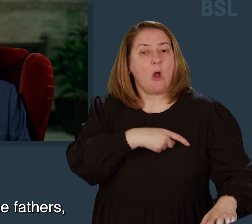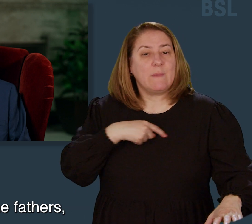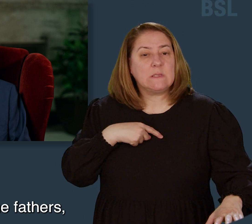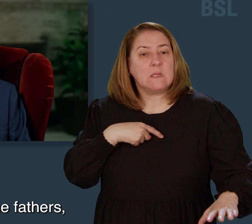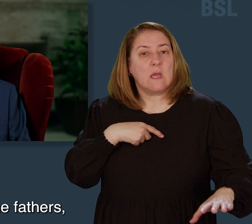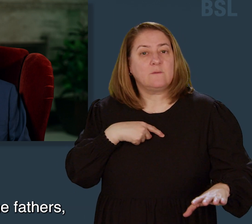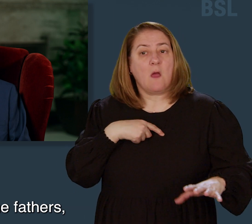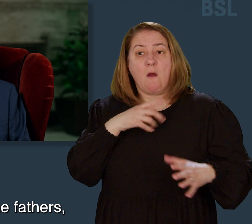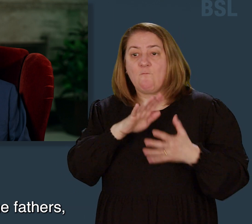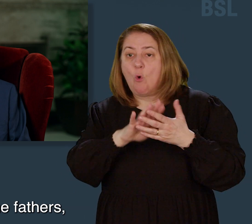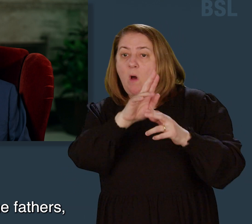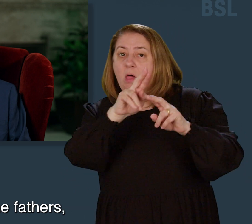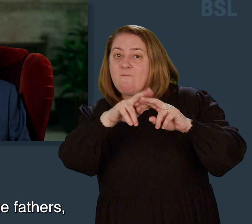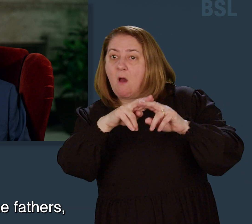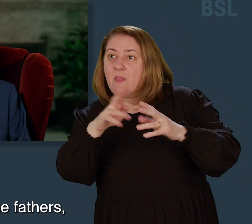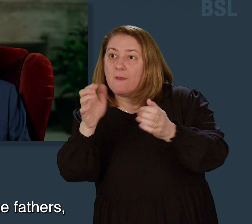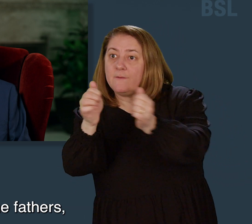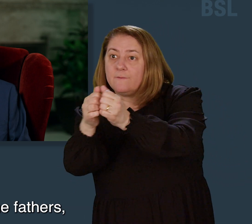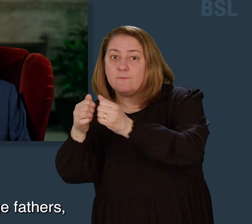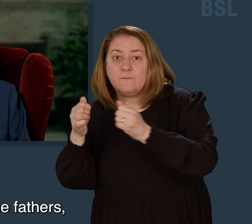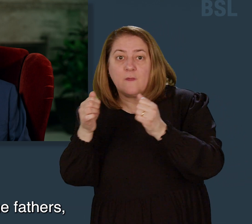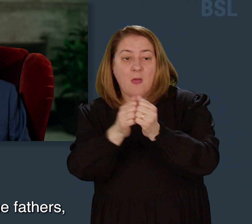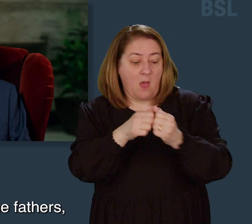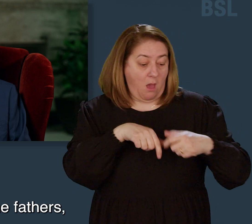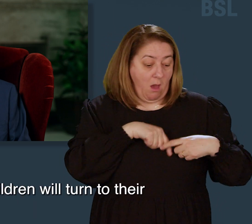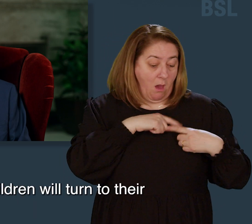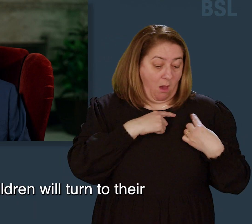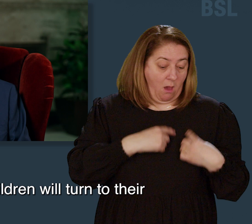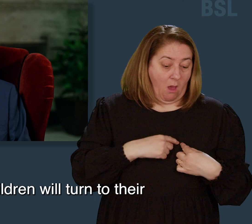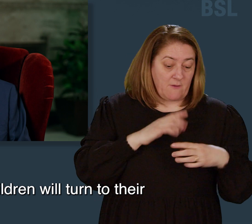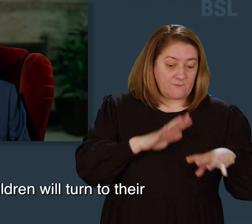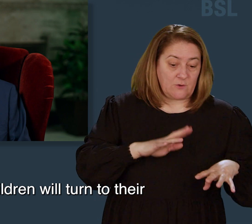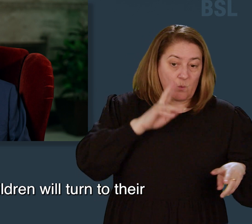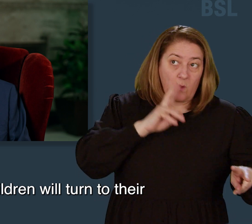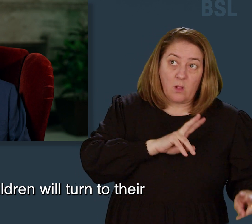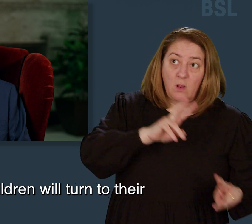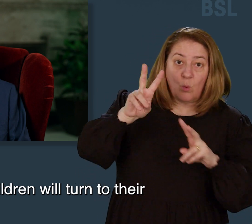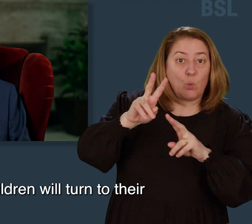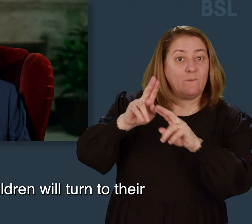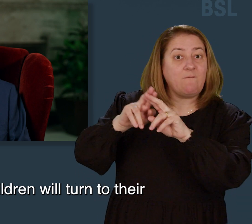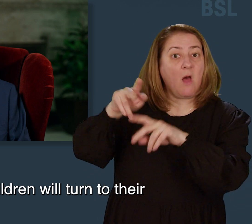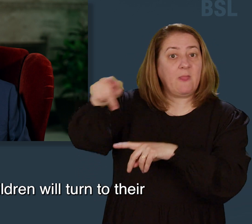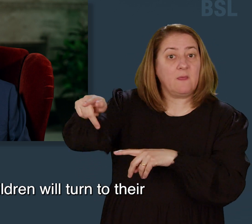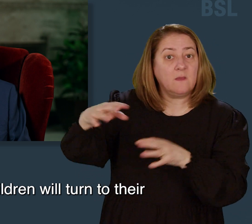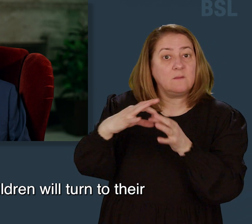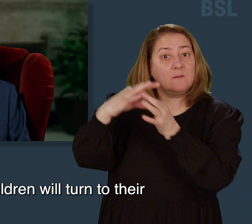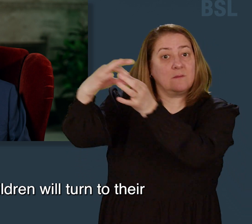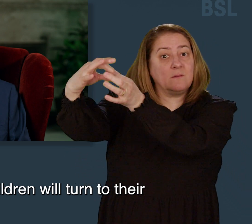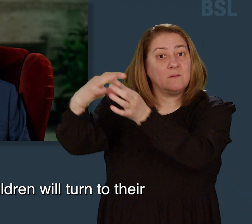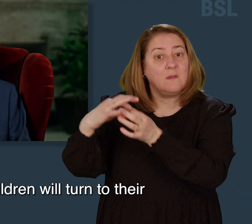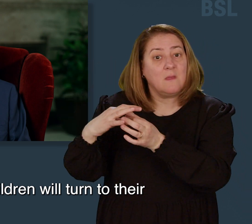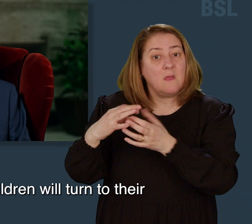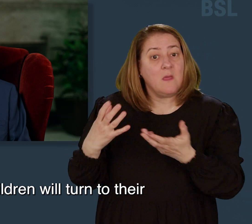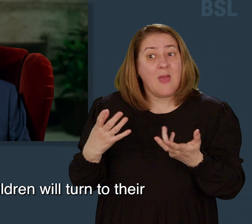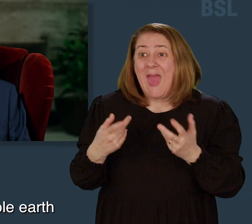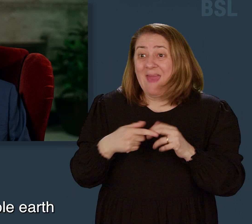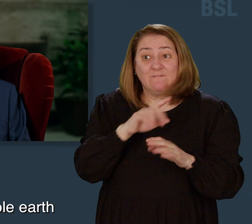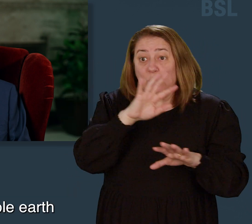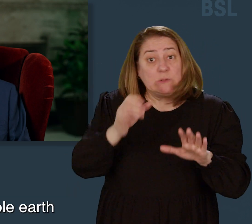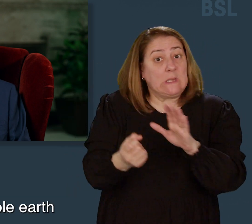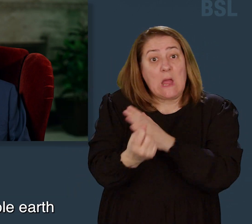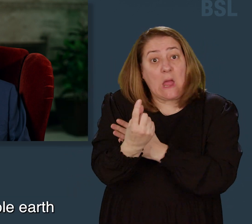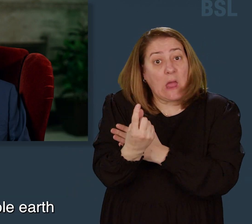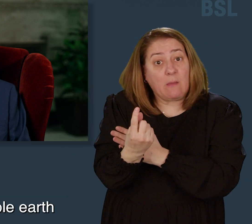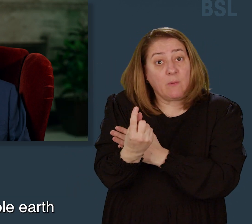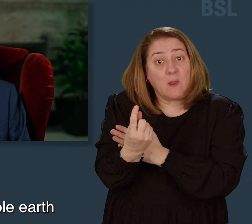the promises made to the fathers, and the hearts of the children will turn to their fathers. If it were